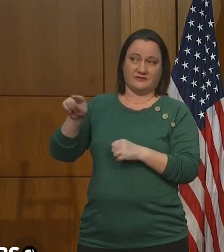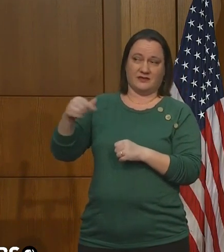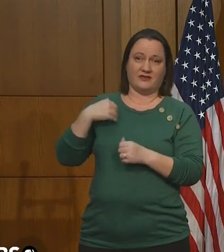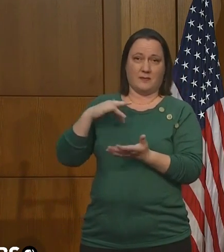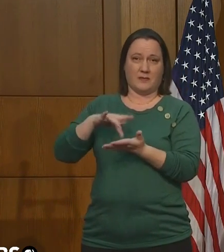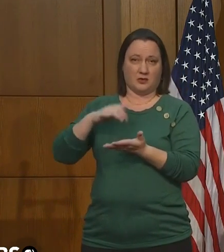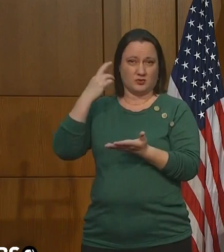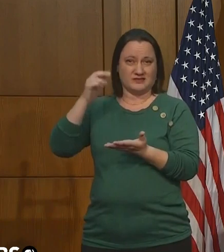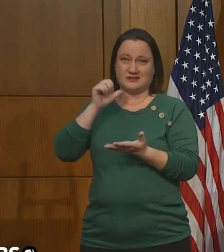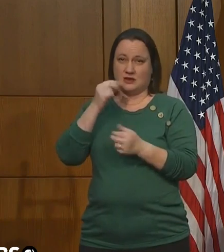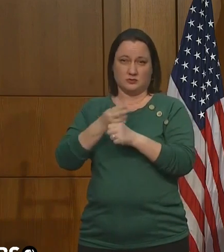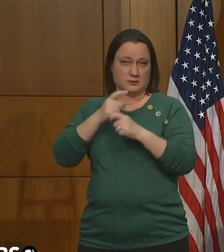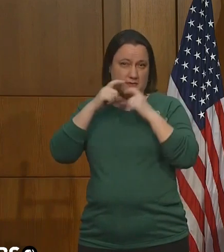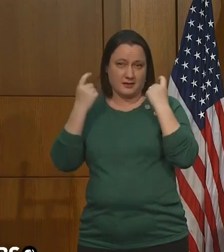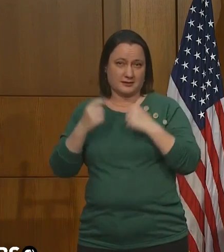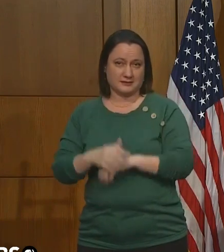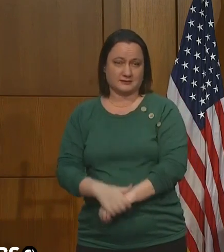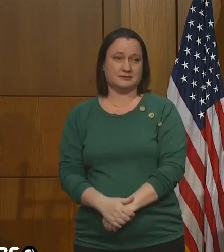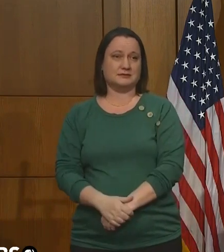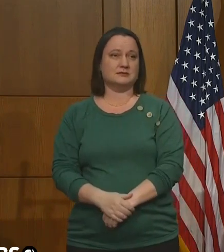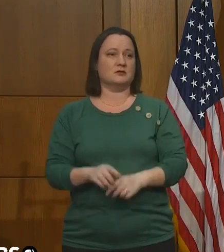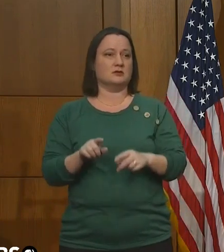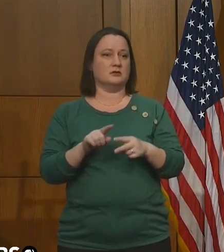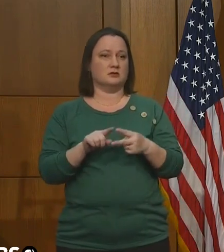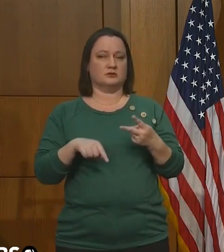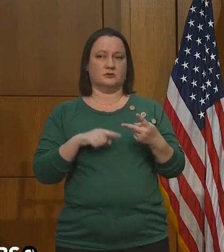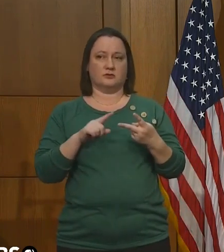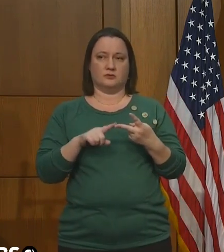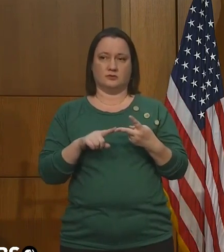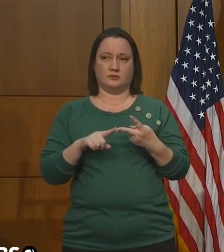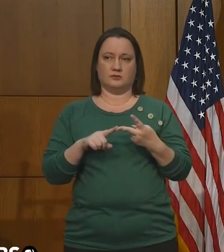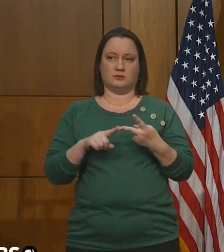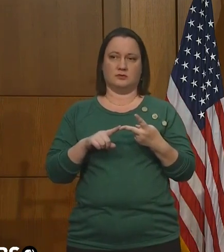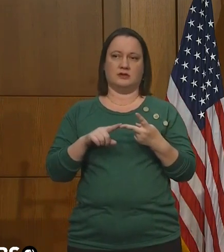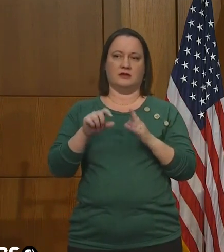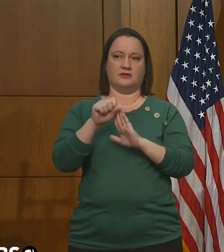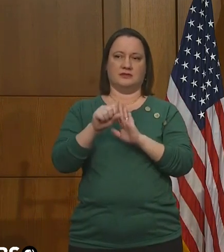as far as I can tell. Can you explain just why you did that?